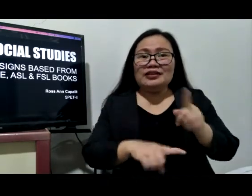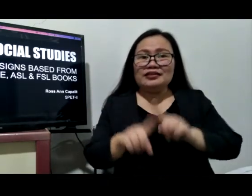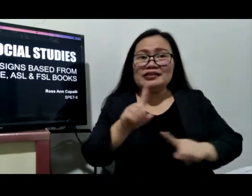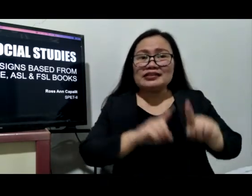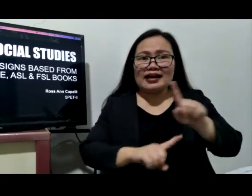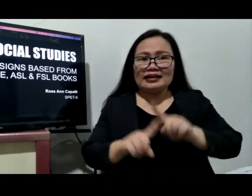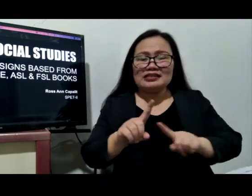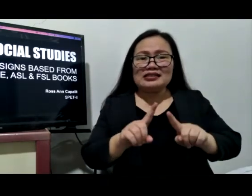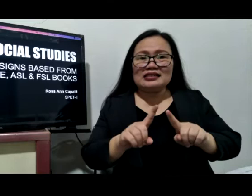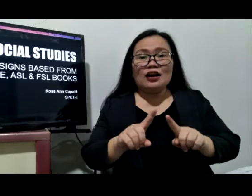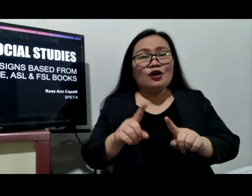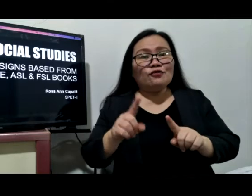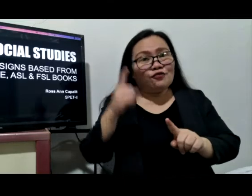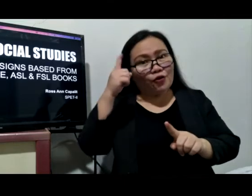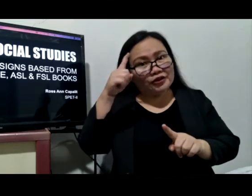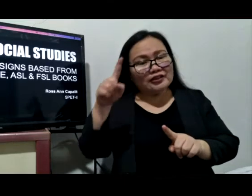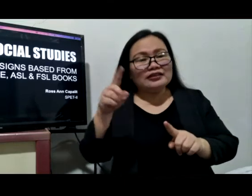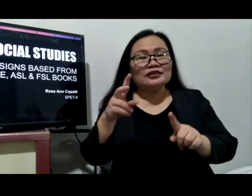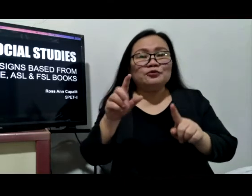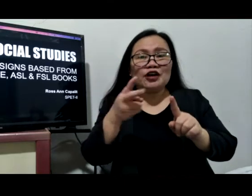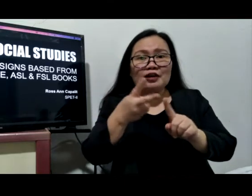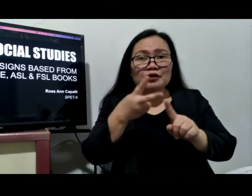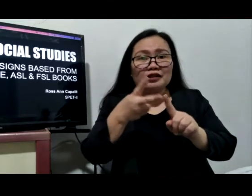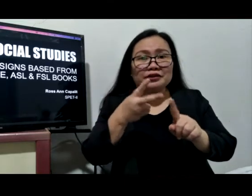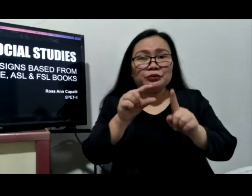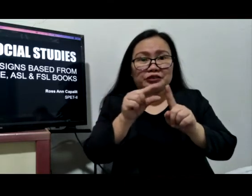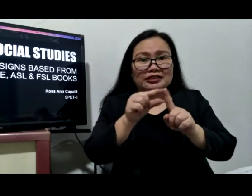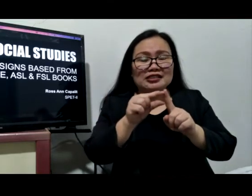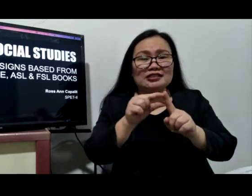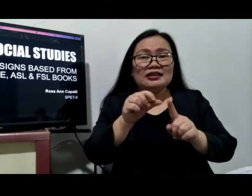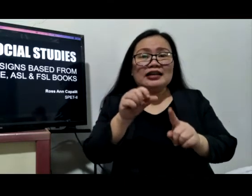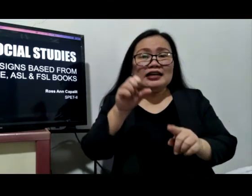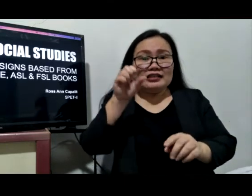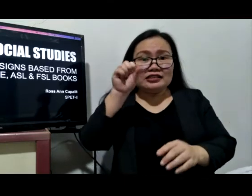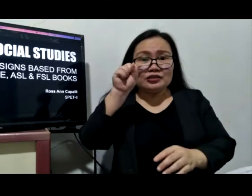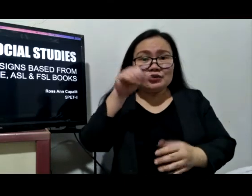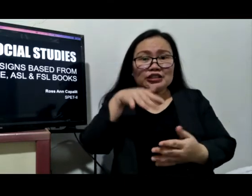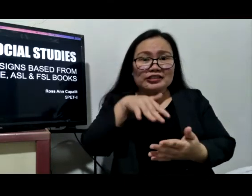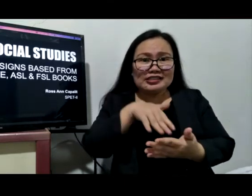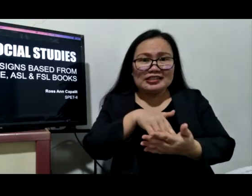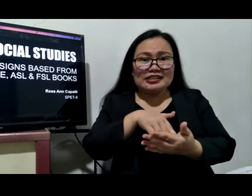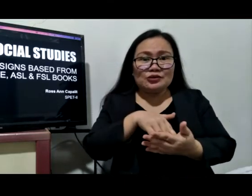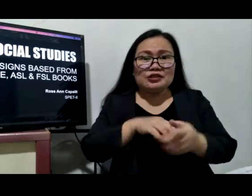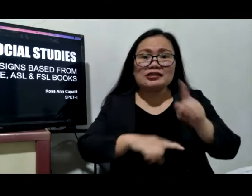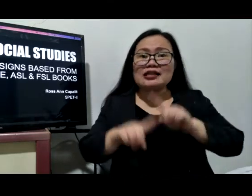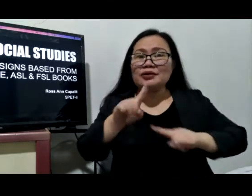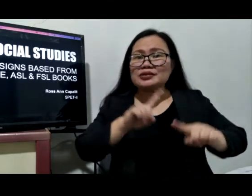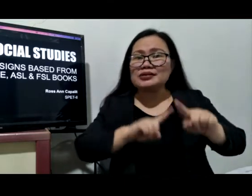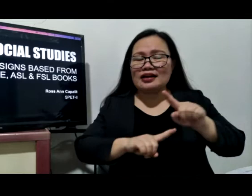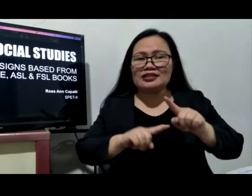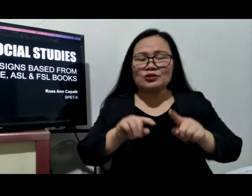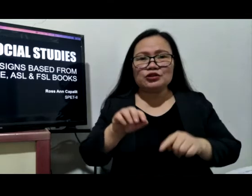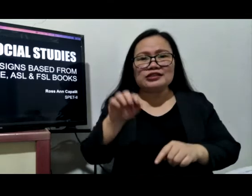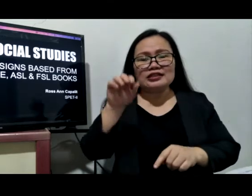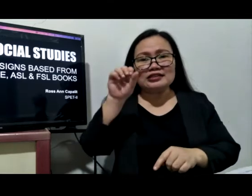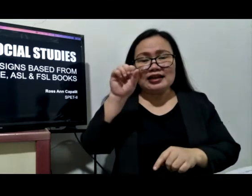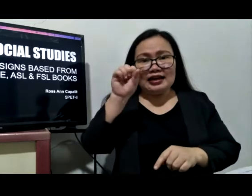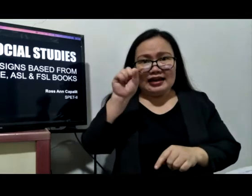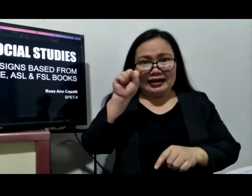the signs for the vocabulary words in social studies. So this is how you sign social studies.